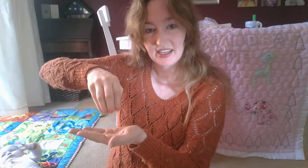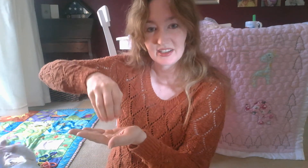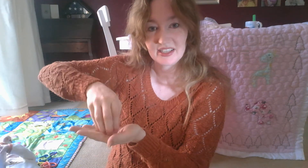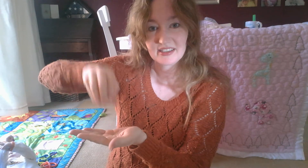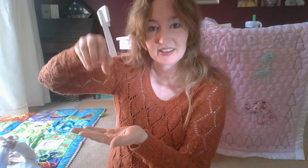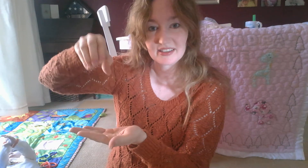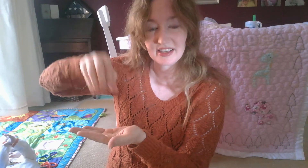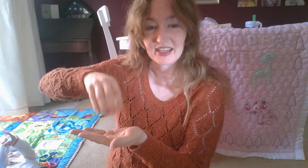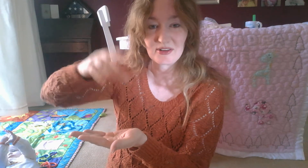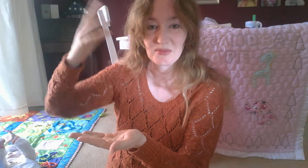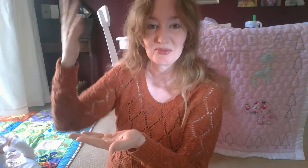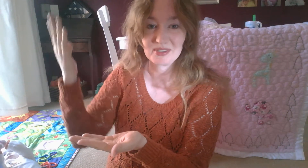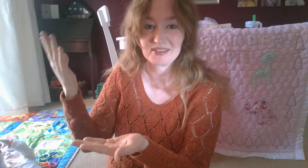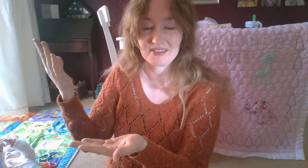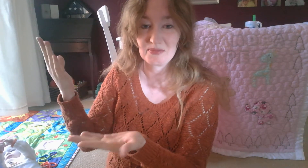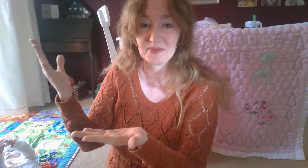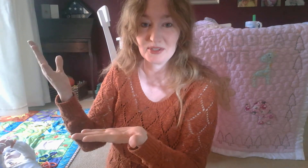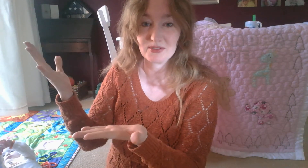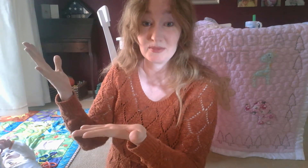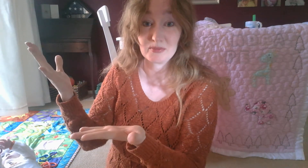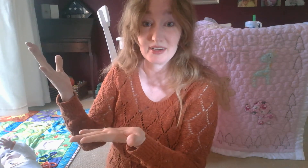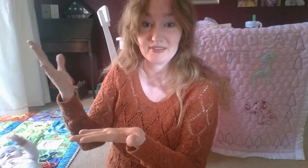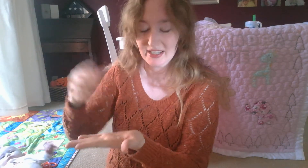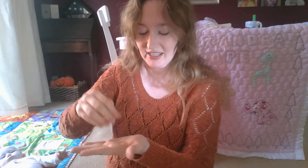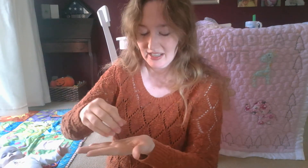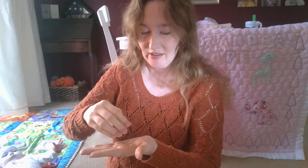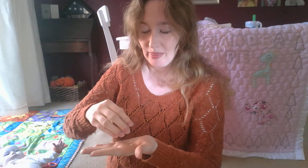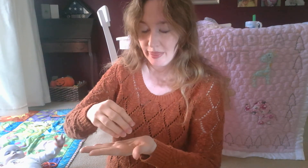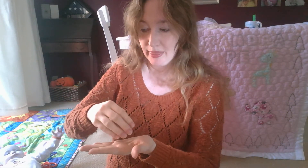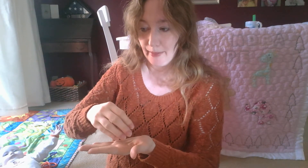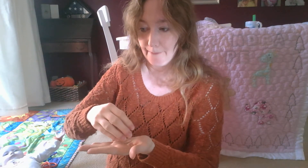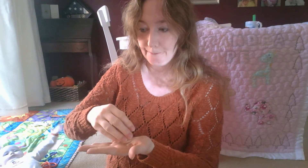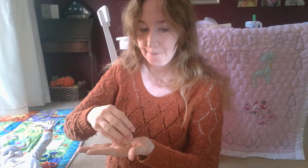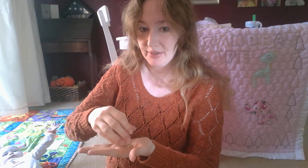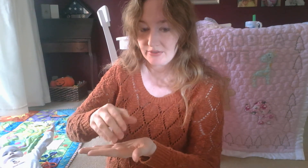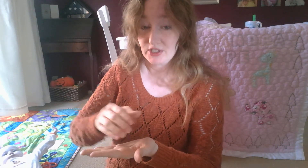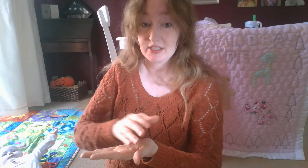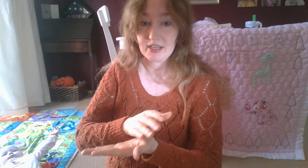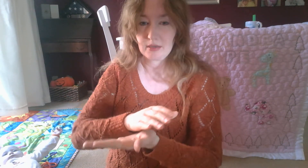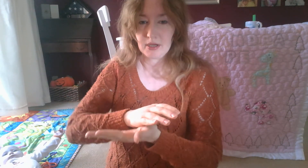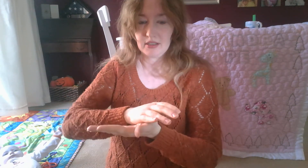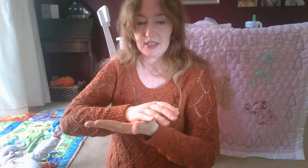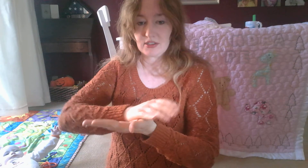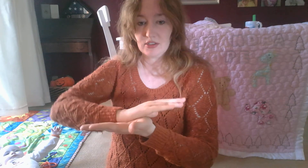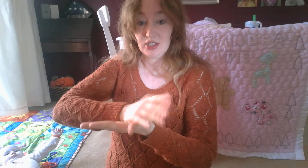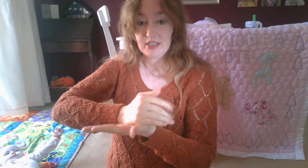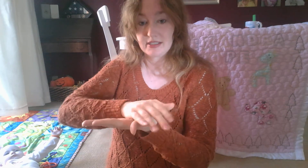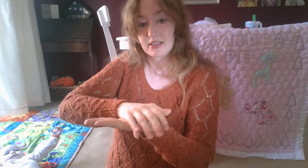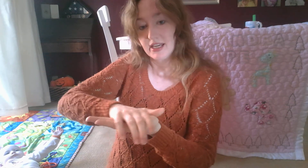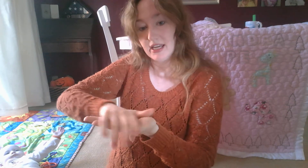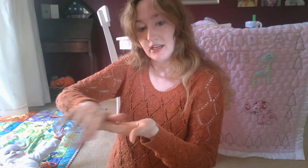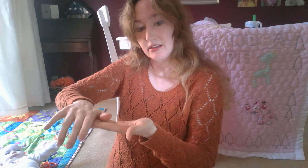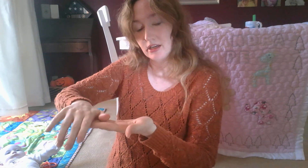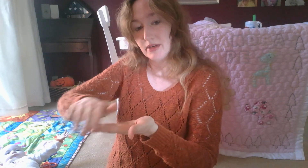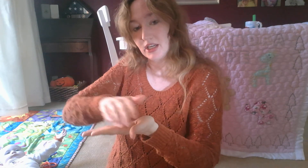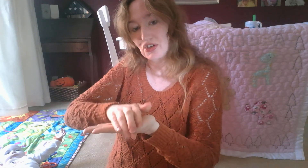Cake lid. I can't remember what it's, I'm a little sleep deprived. But for cheesecake, apparently it's cheesecake, like you're making a